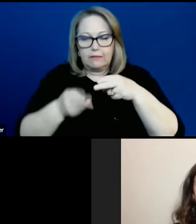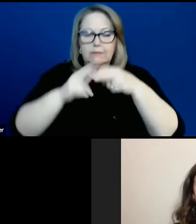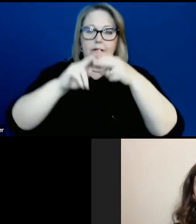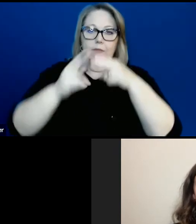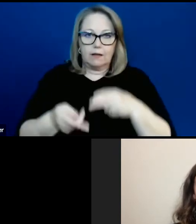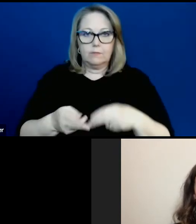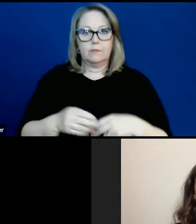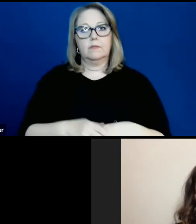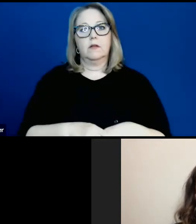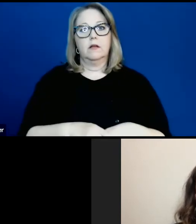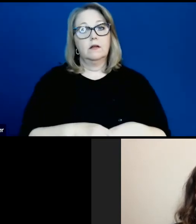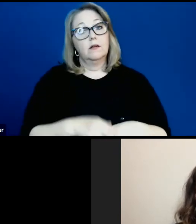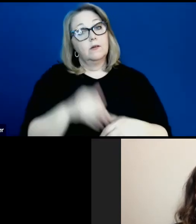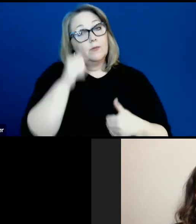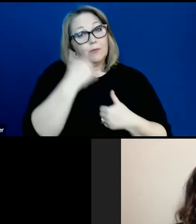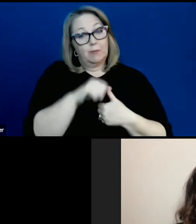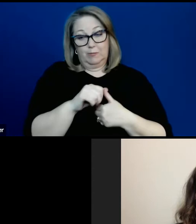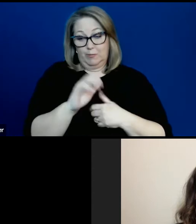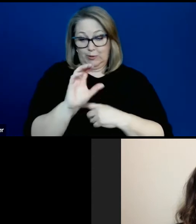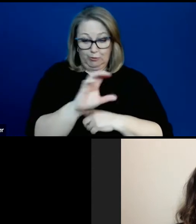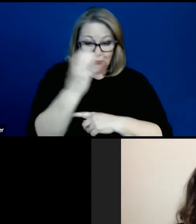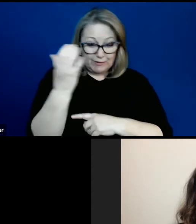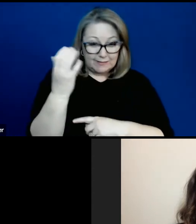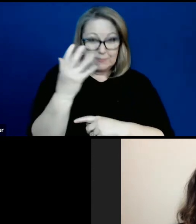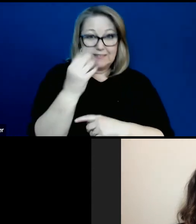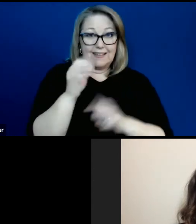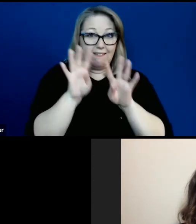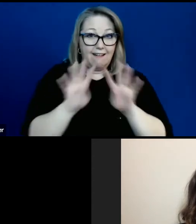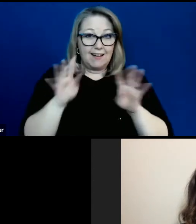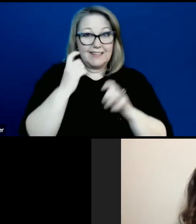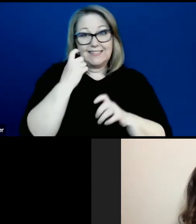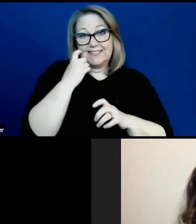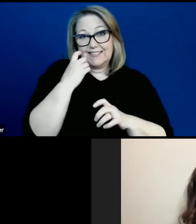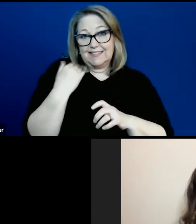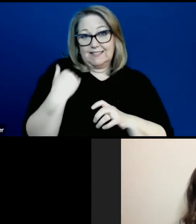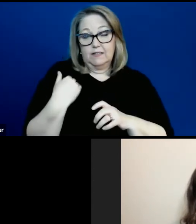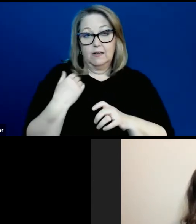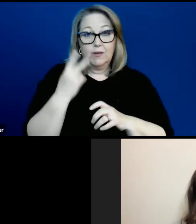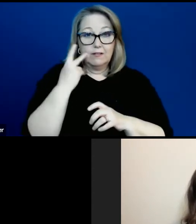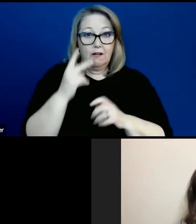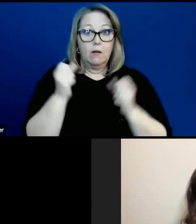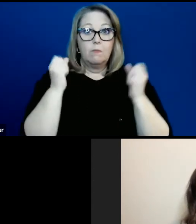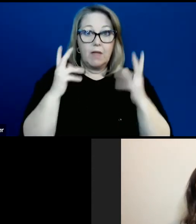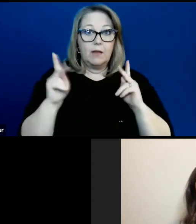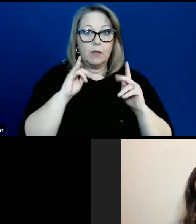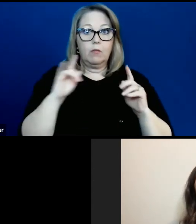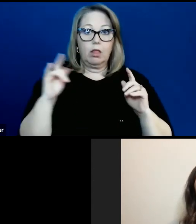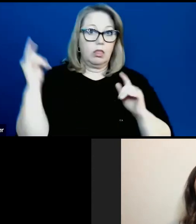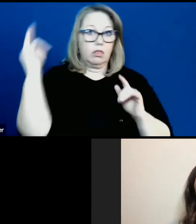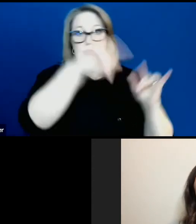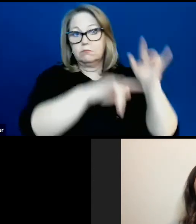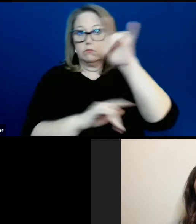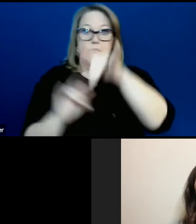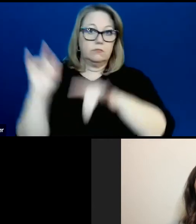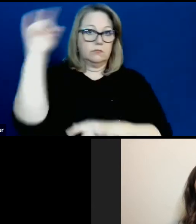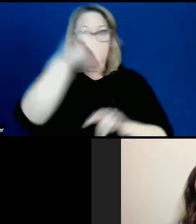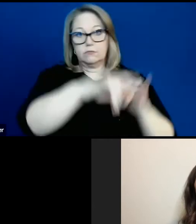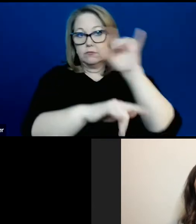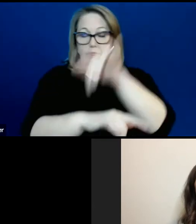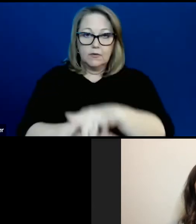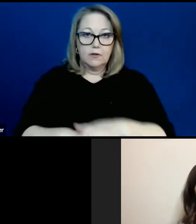holiday and Hanukkah, and you saw that travel was exceedingly high across the country. over Christmas. We're going into New Year's Eve